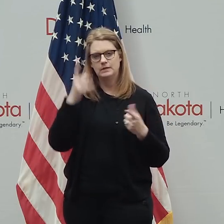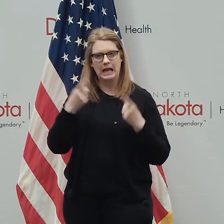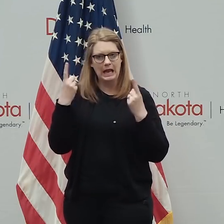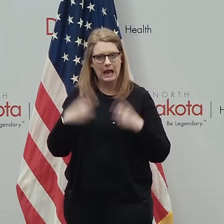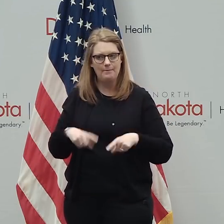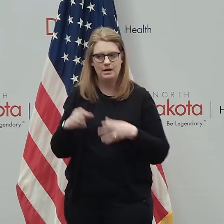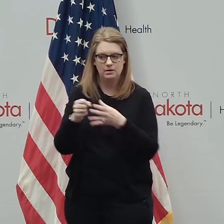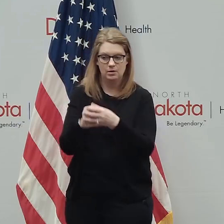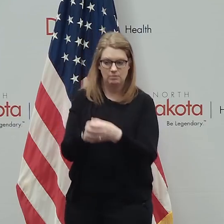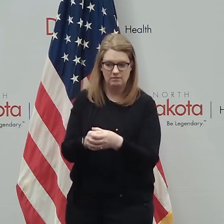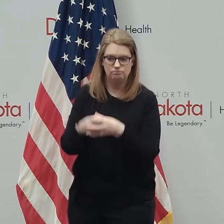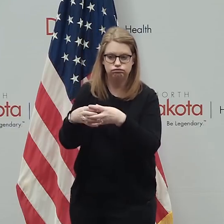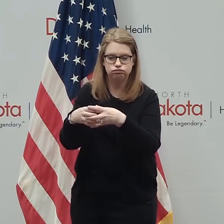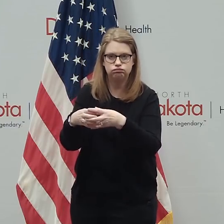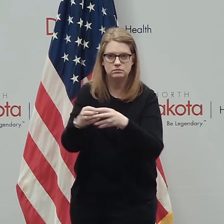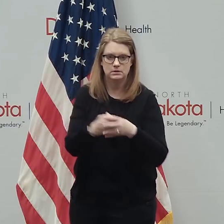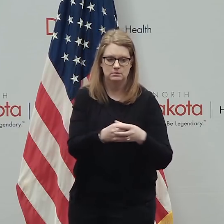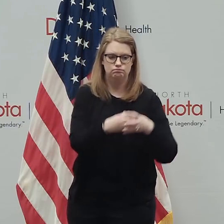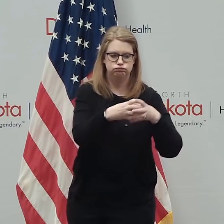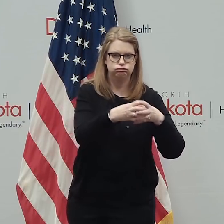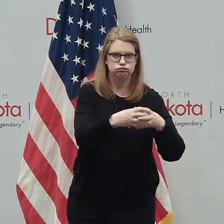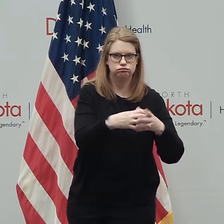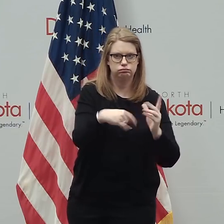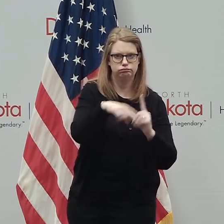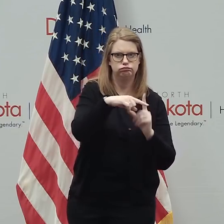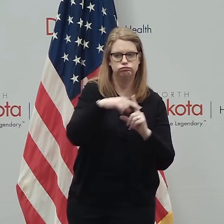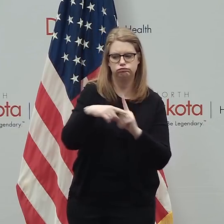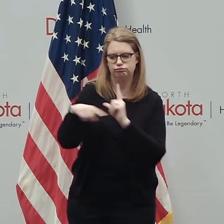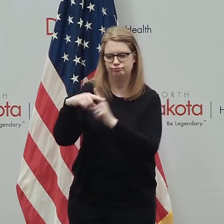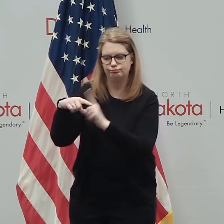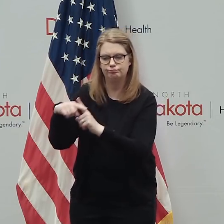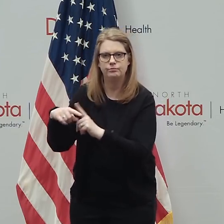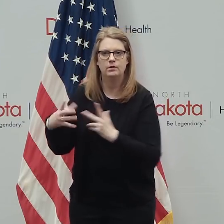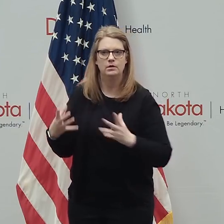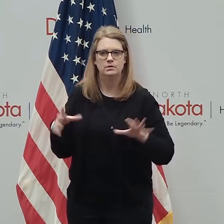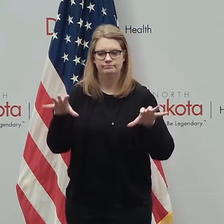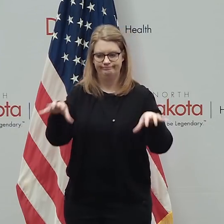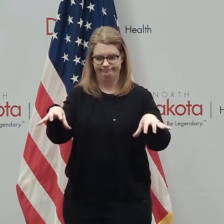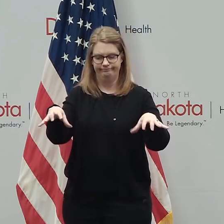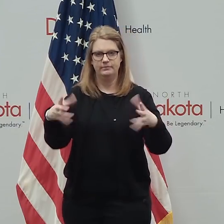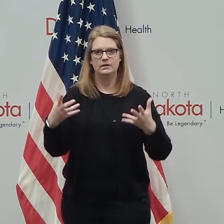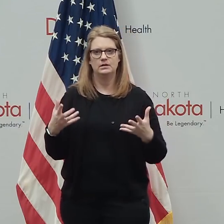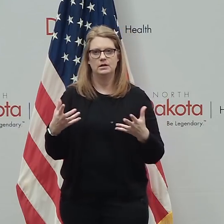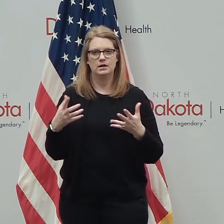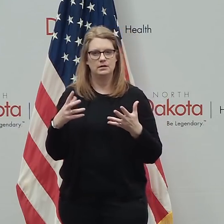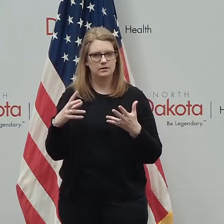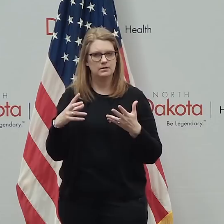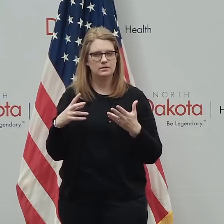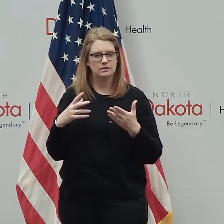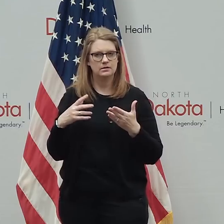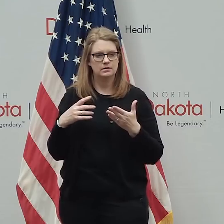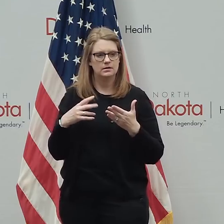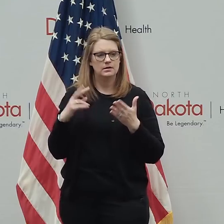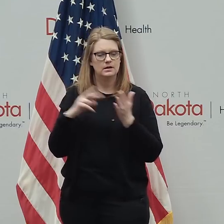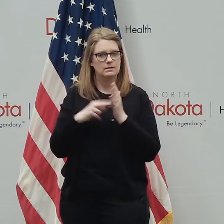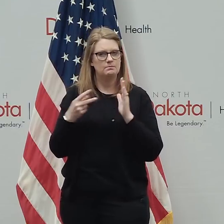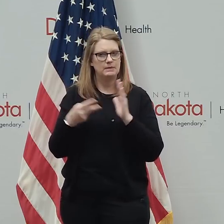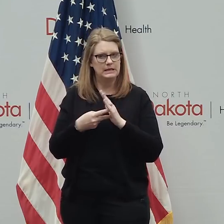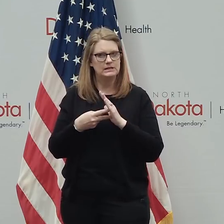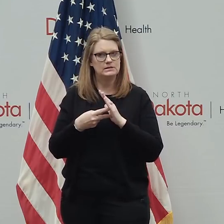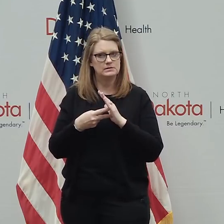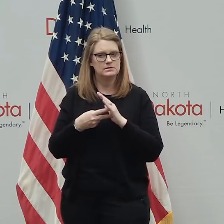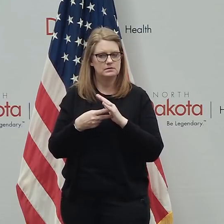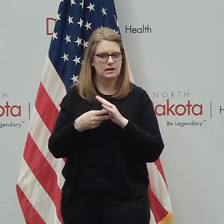outbreaks that are occurring in more concentrated areas, this means that in some ways we're making progress in many parts of the state